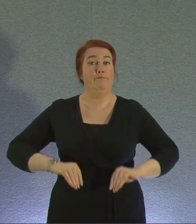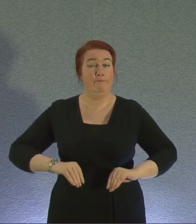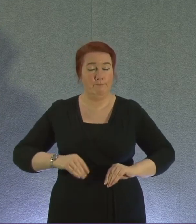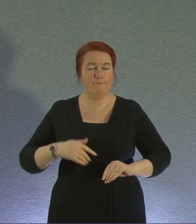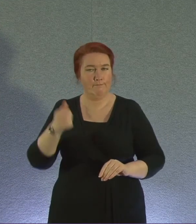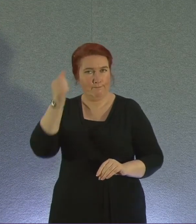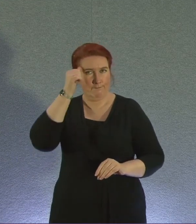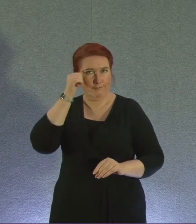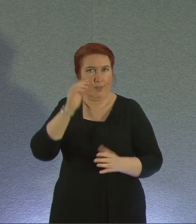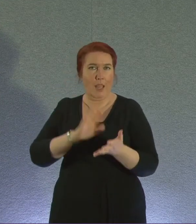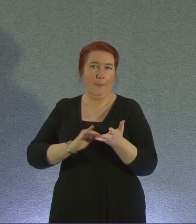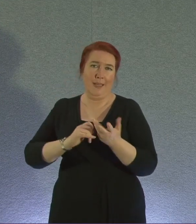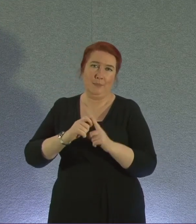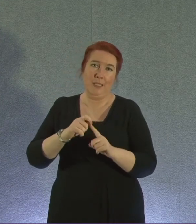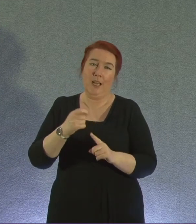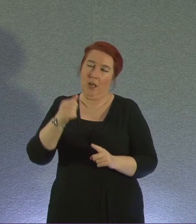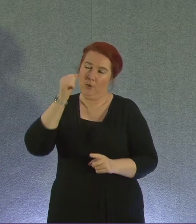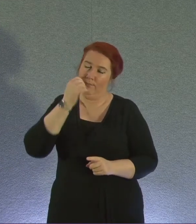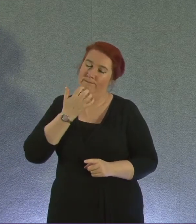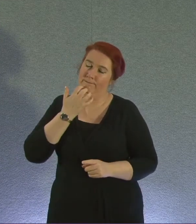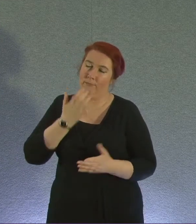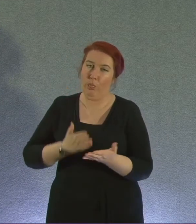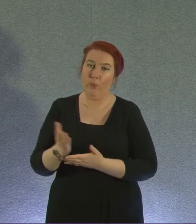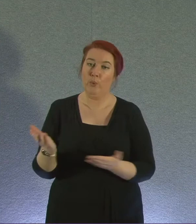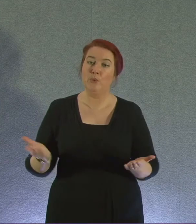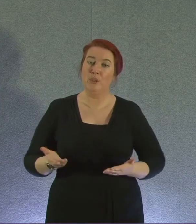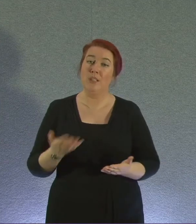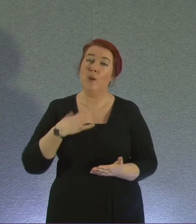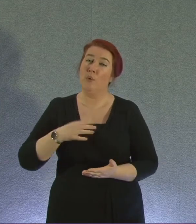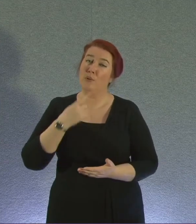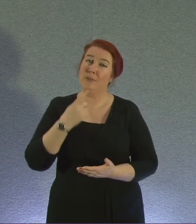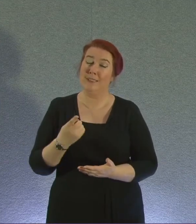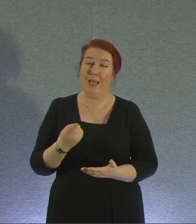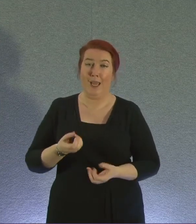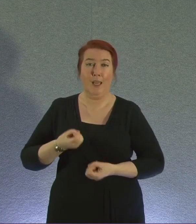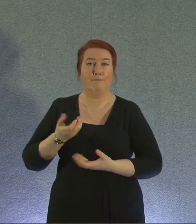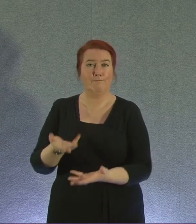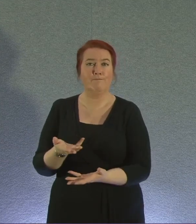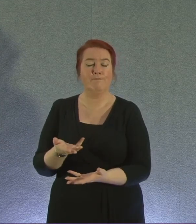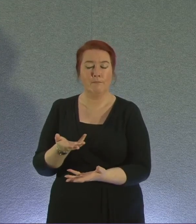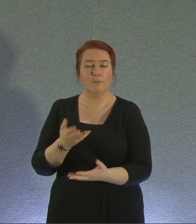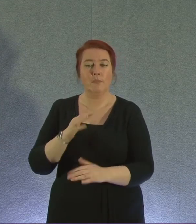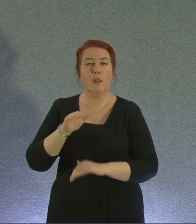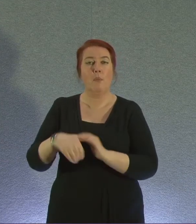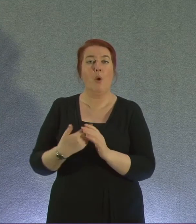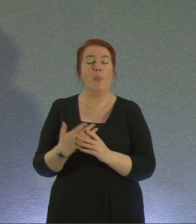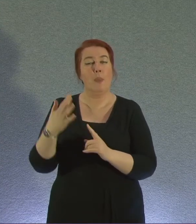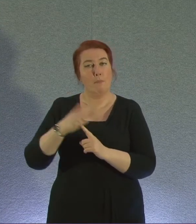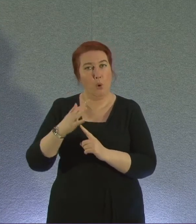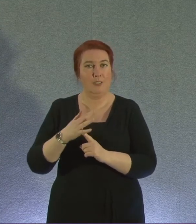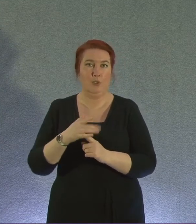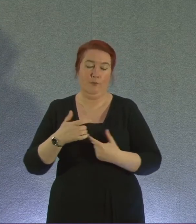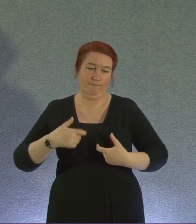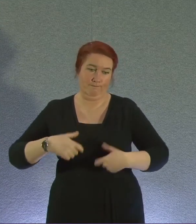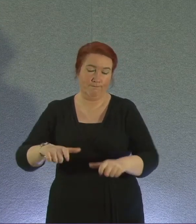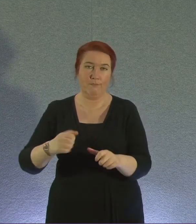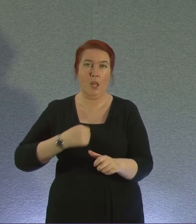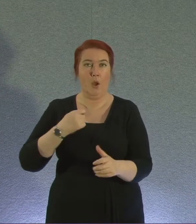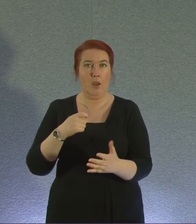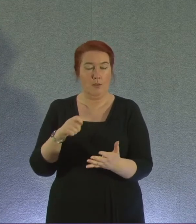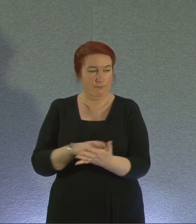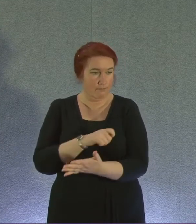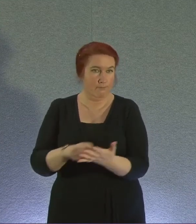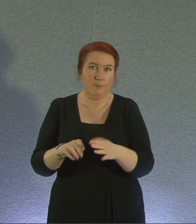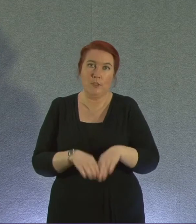members' forbearance throughout the day. It's been a long day. I just wanted to say a few words about the importance of maintaining our democracy in the face of this public